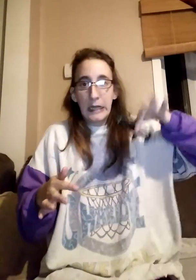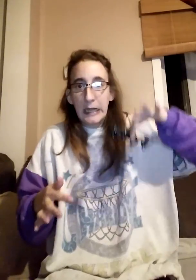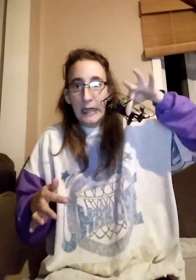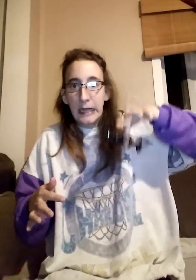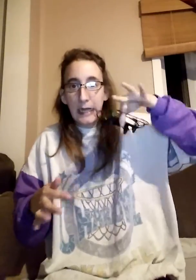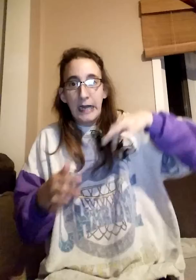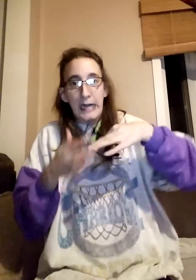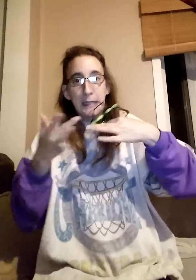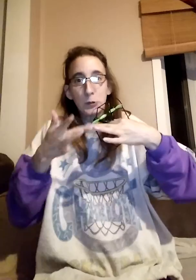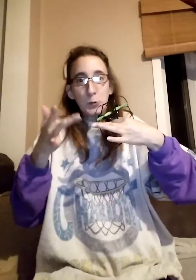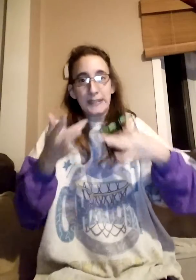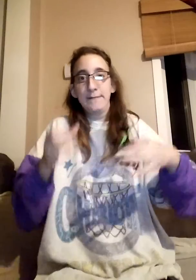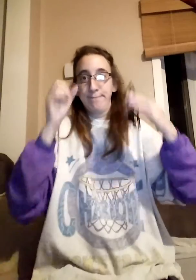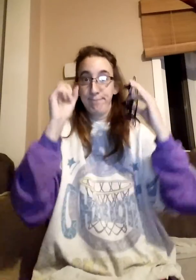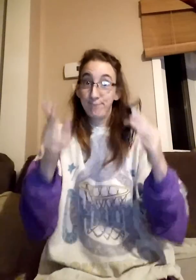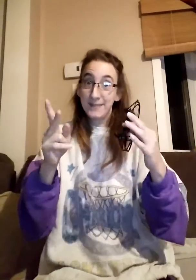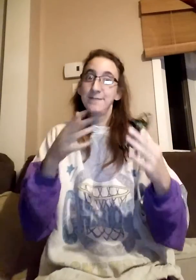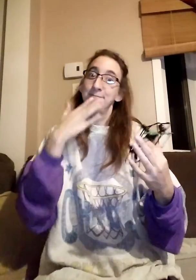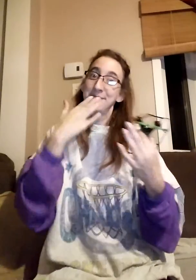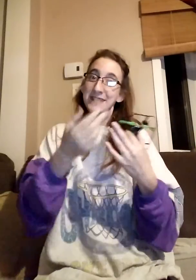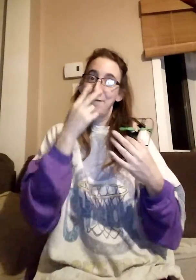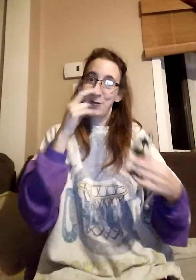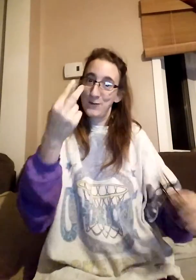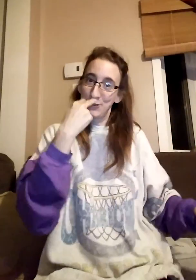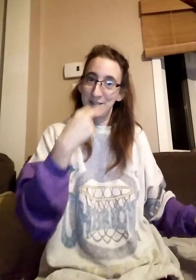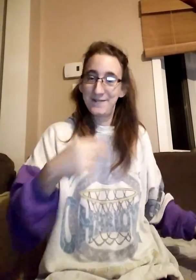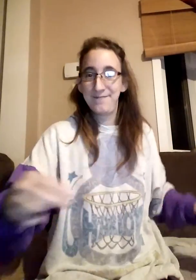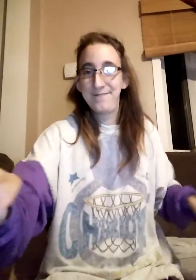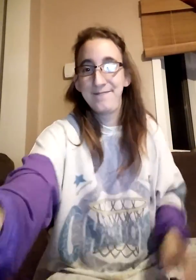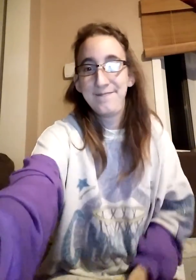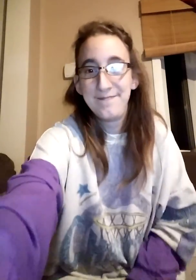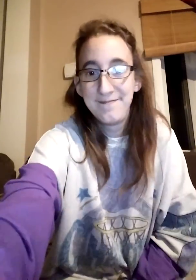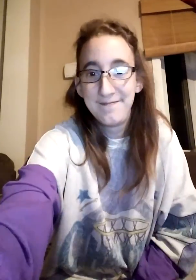You're dumb. You're dumb. You're dumb. You're dumb. You're dumb. Here's the deal.